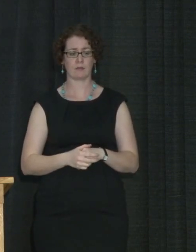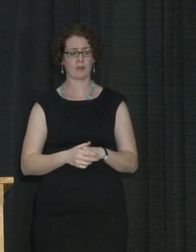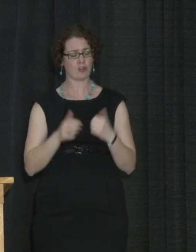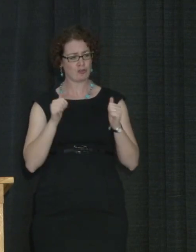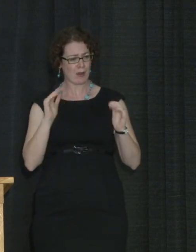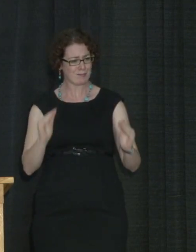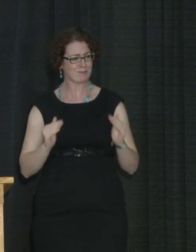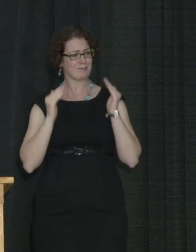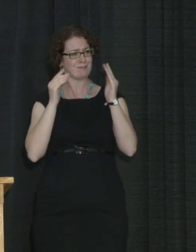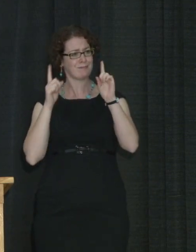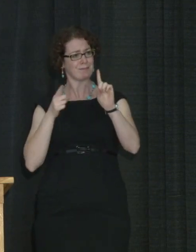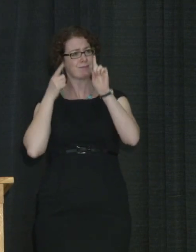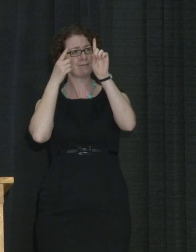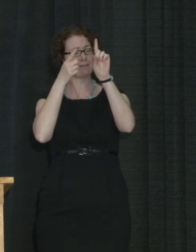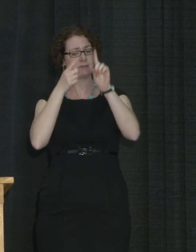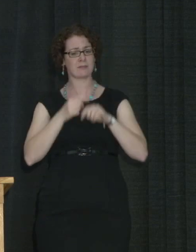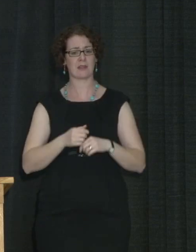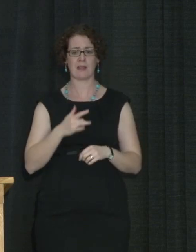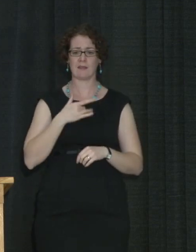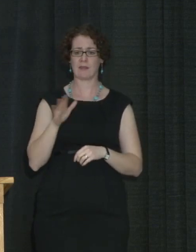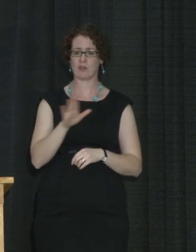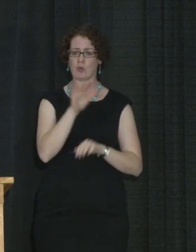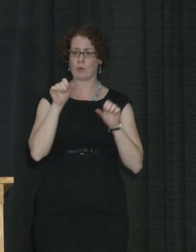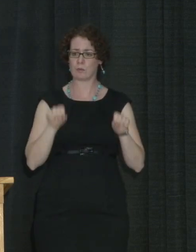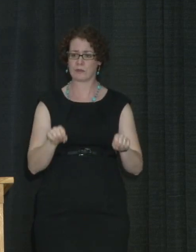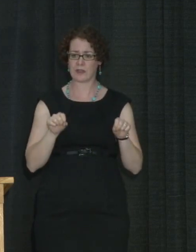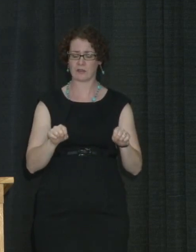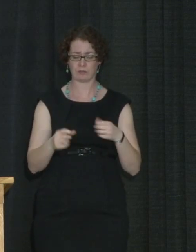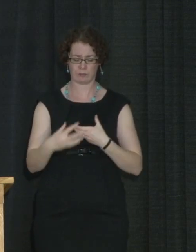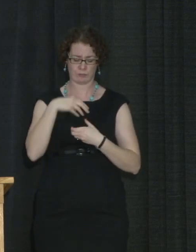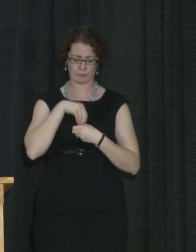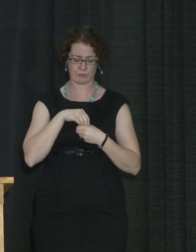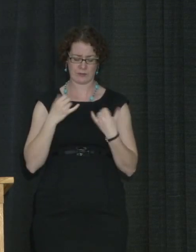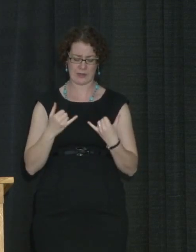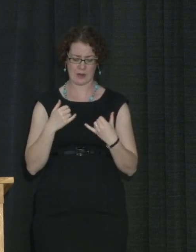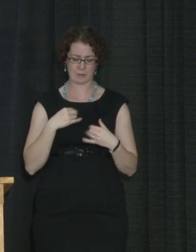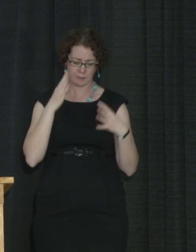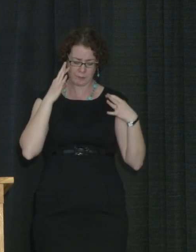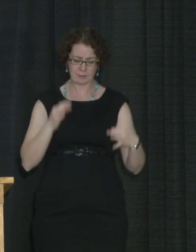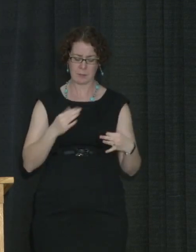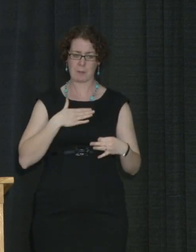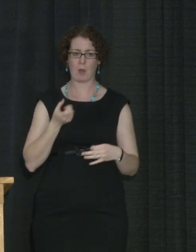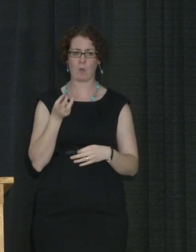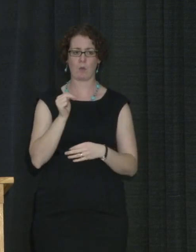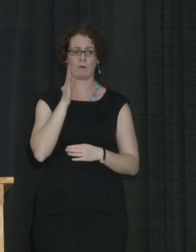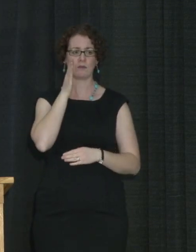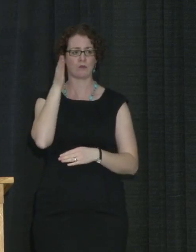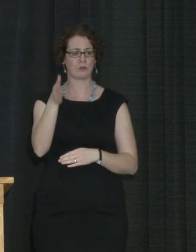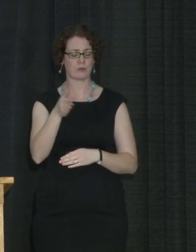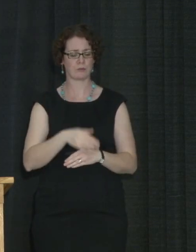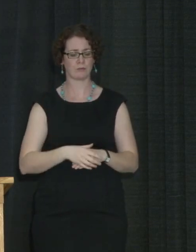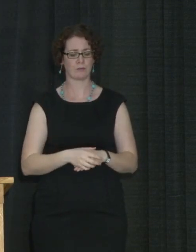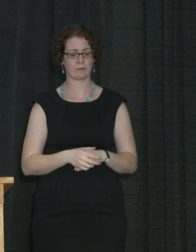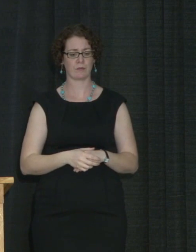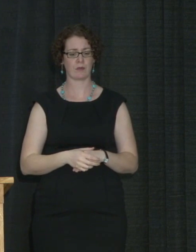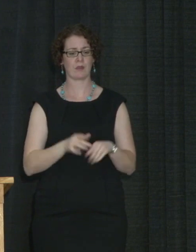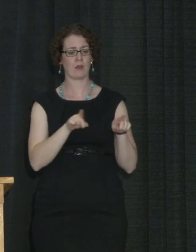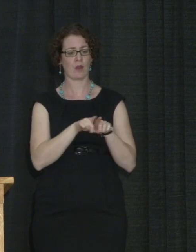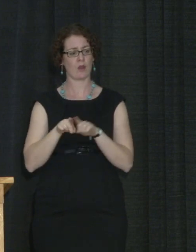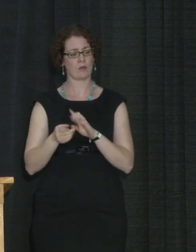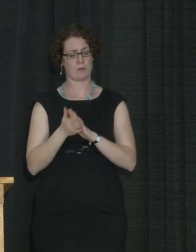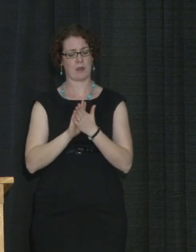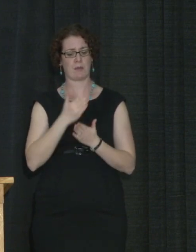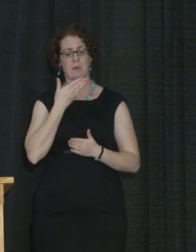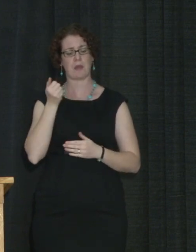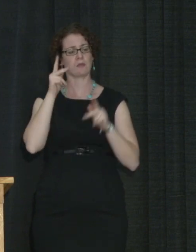than that. Feel the potential that you have in you to create your own future and also to be the best